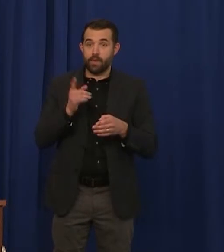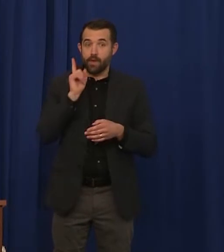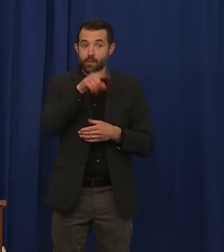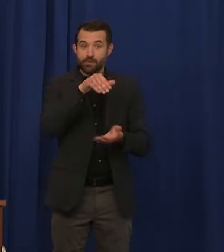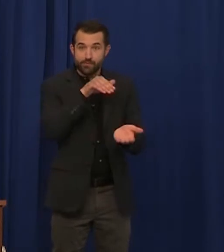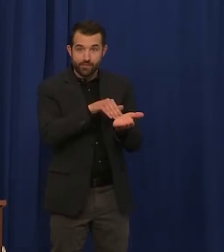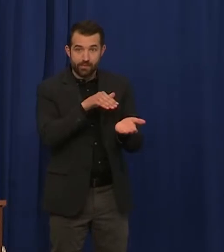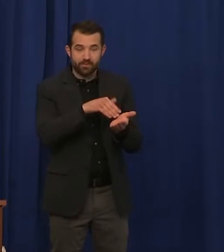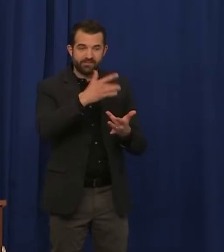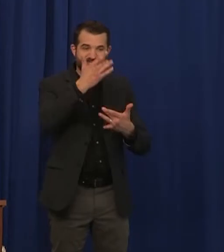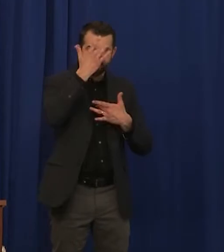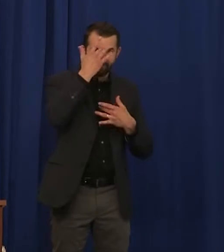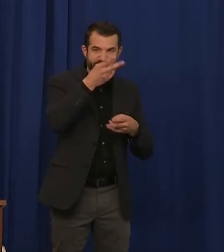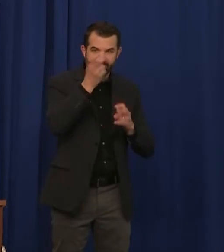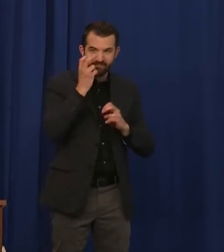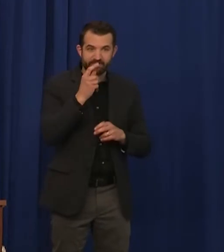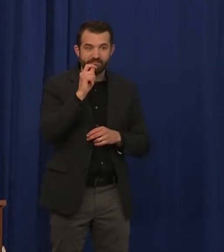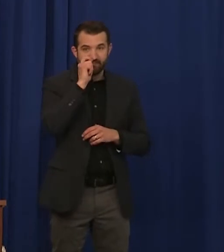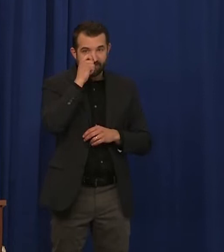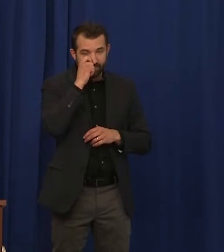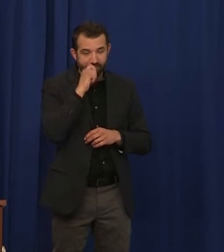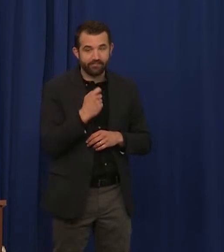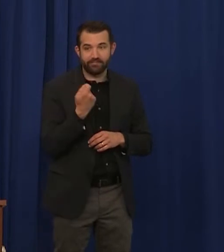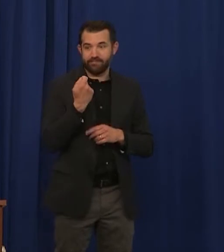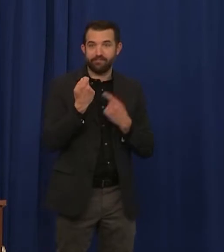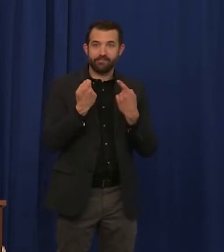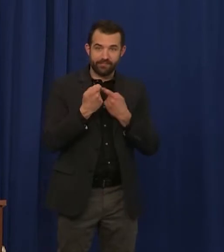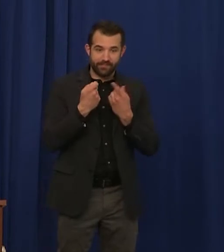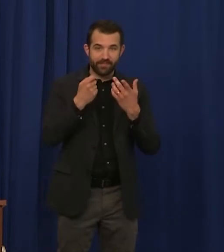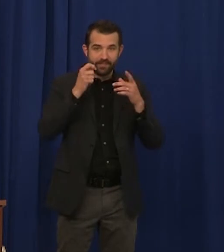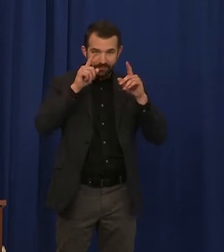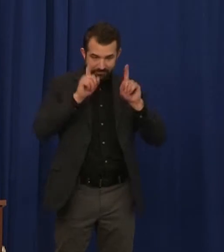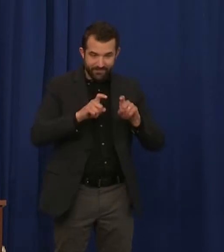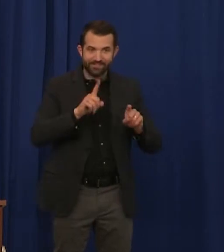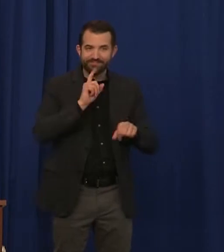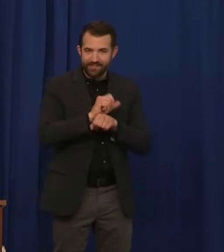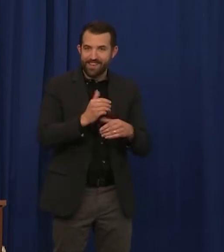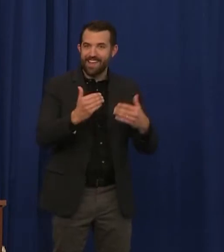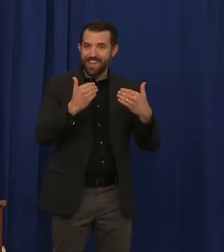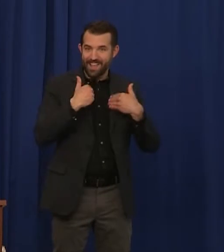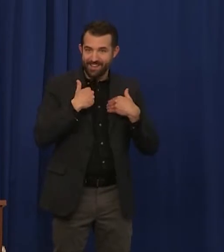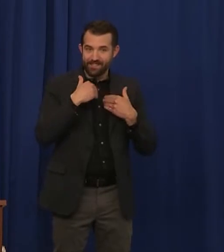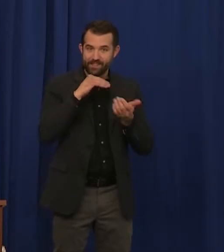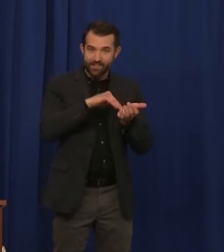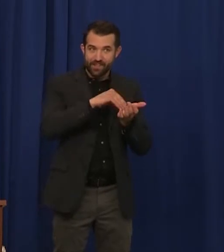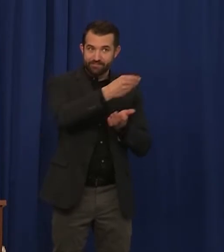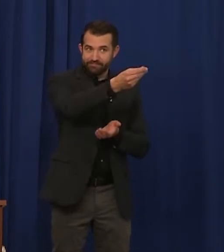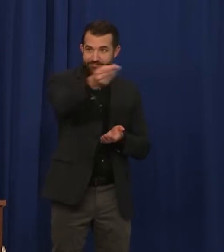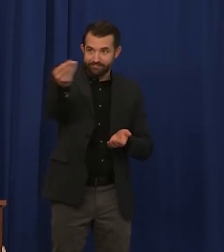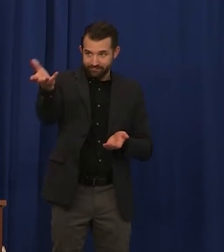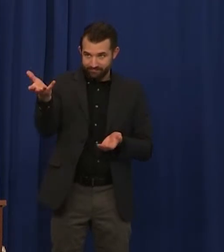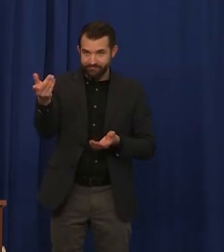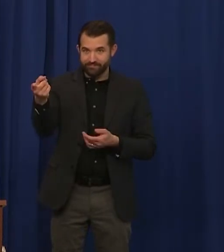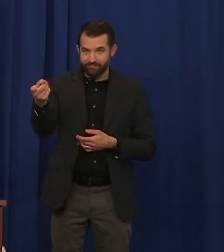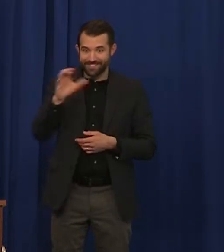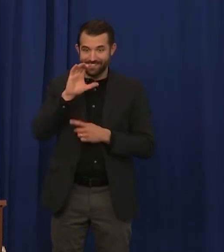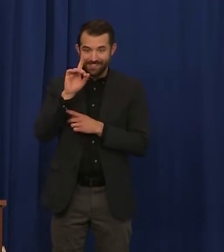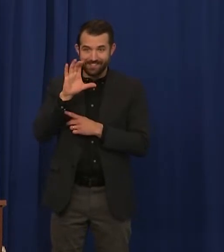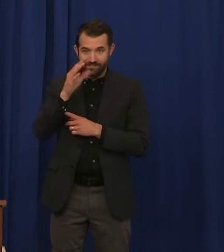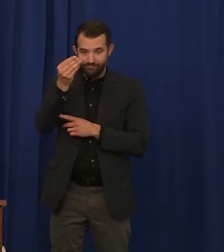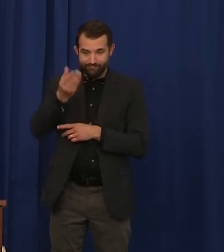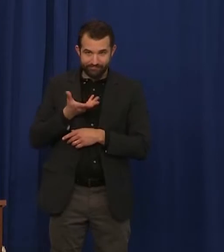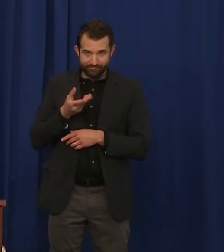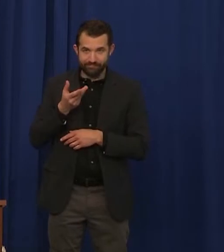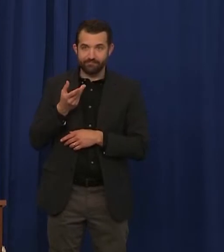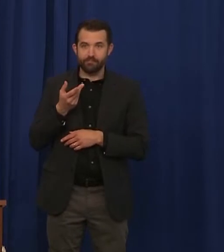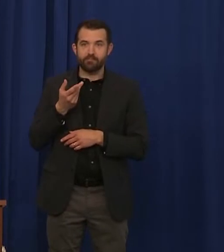have COVID-19. Our disease detectives are notified. We call that person and begin our contact tracing, which is what we do